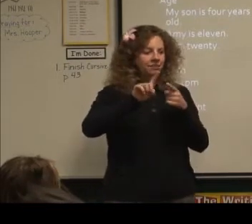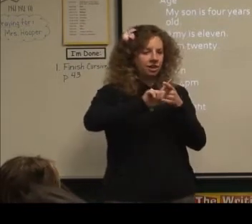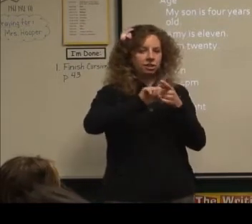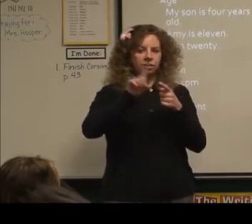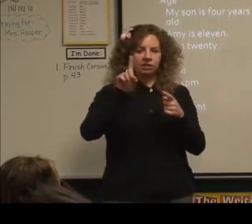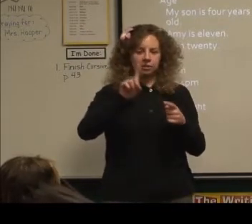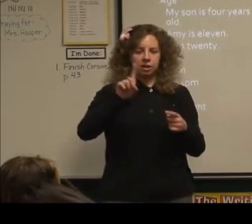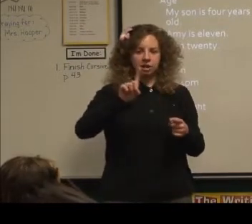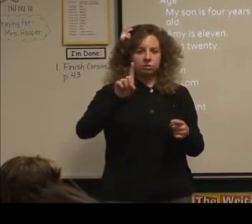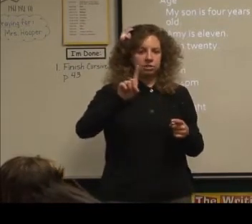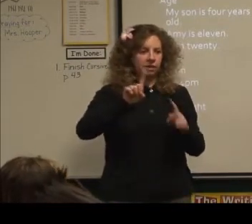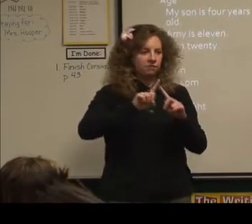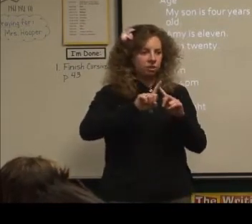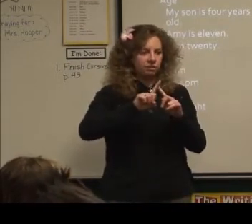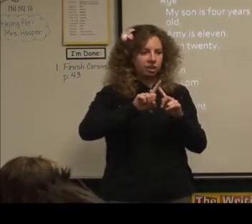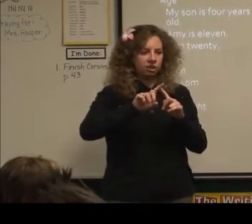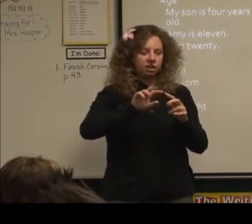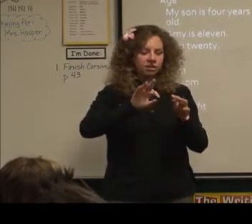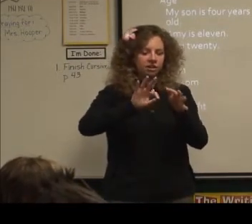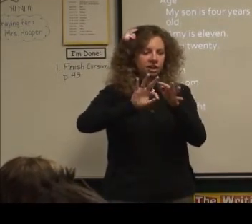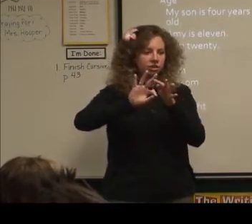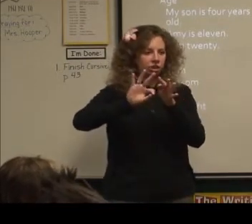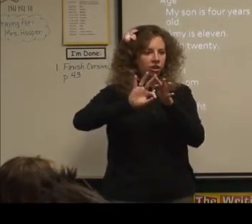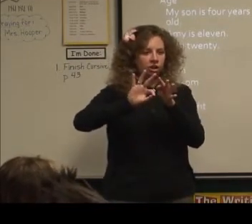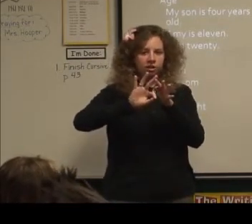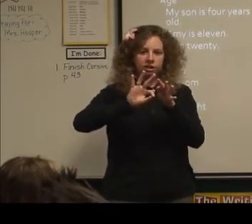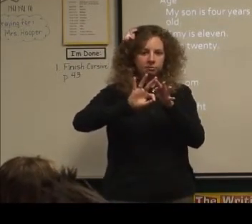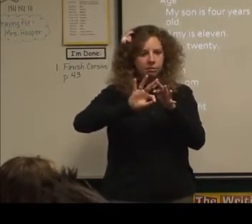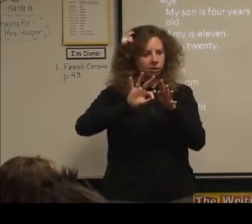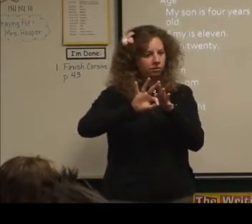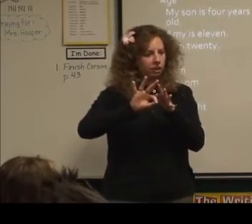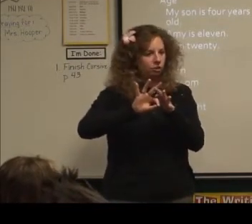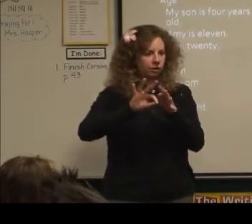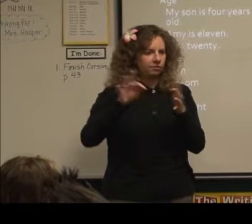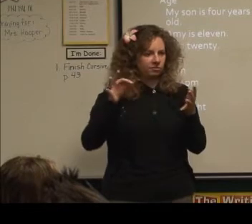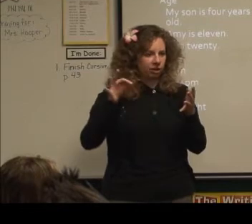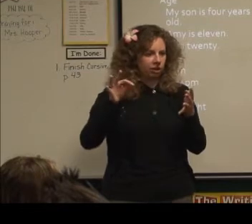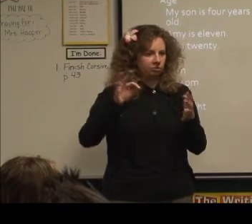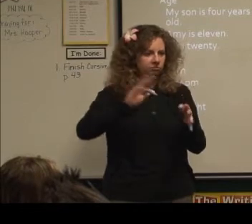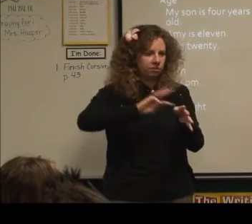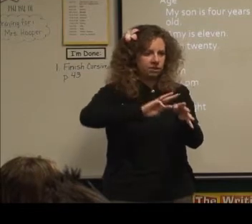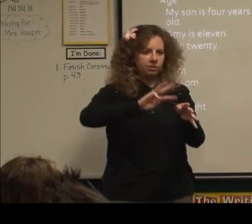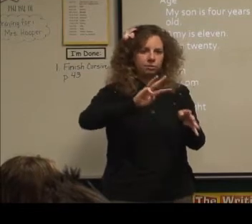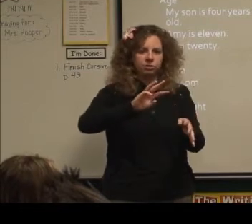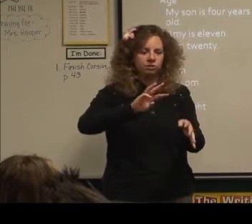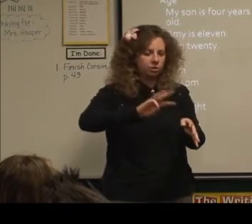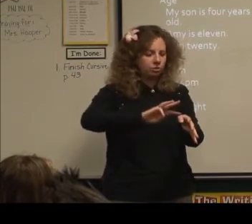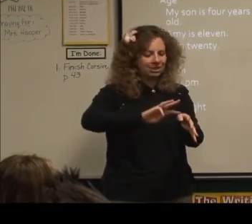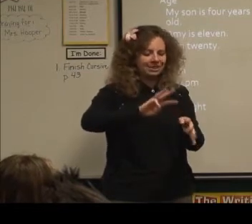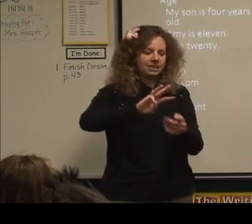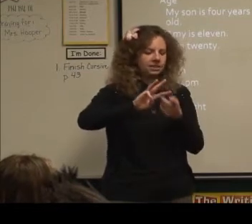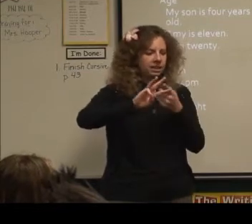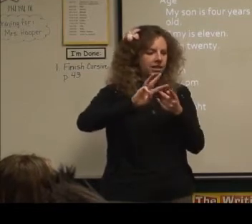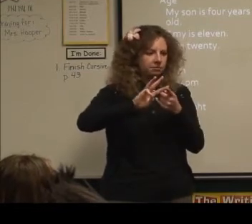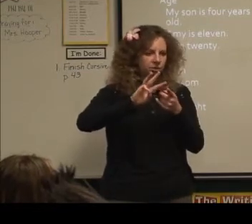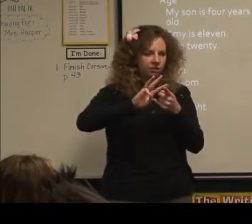if I'm not using my first finger, then I start it on like my middle finger or whatever finger is available. So if I was doing like 6, it has a middle